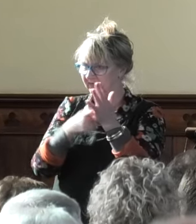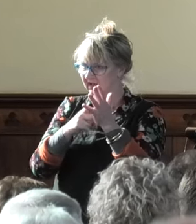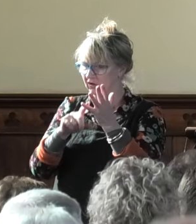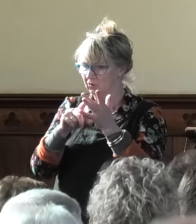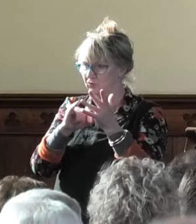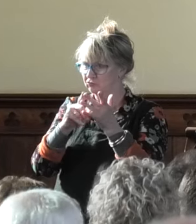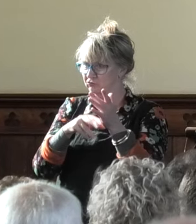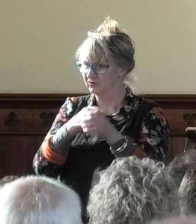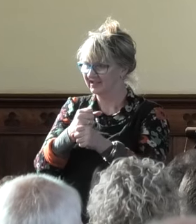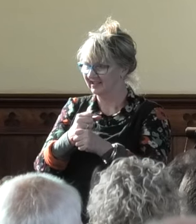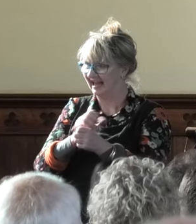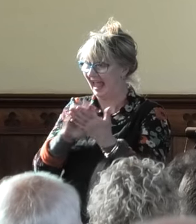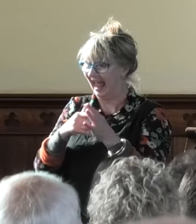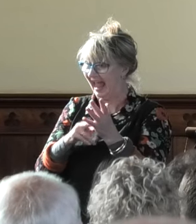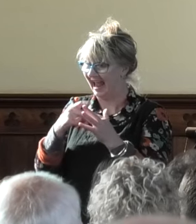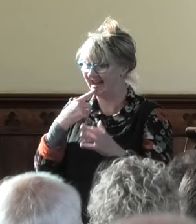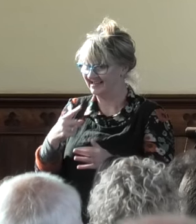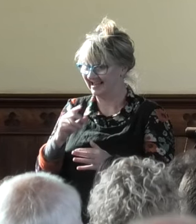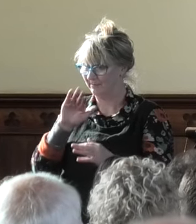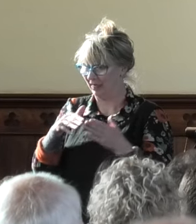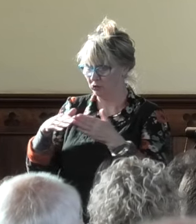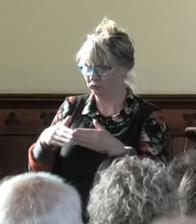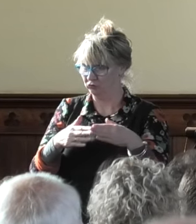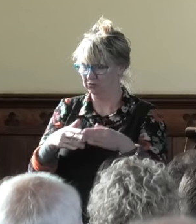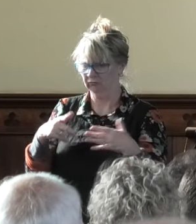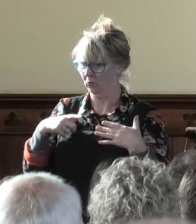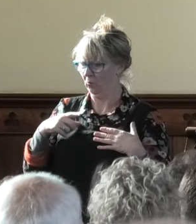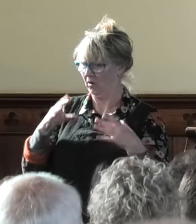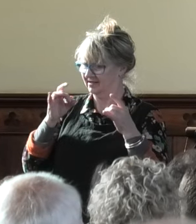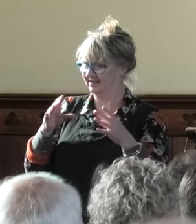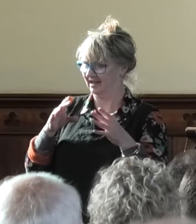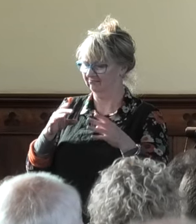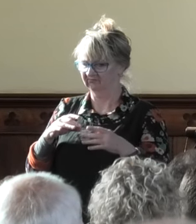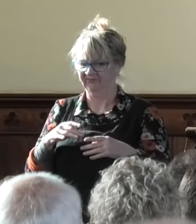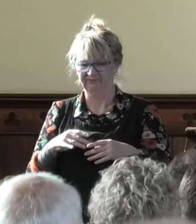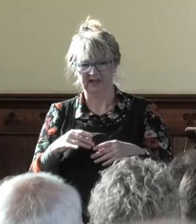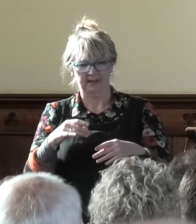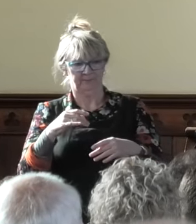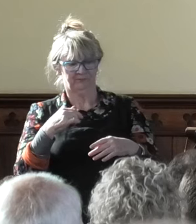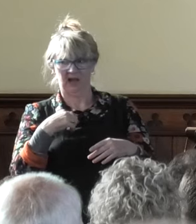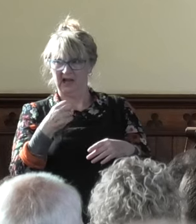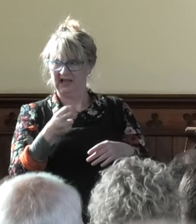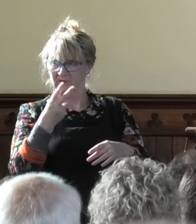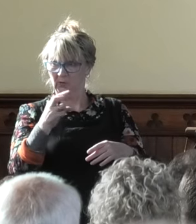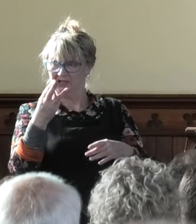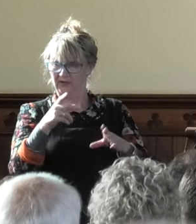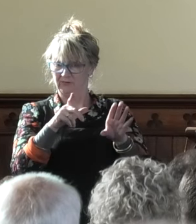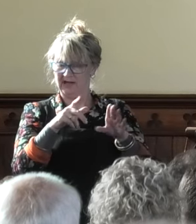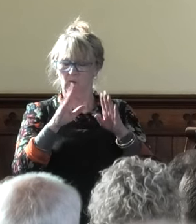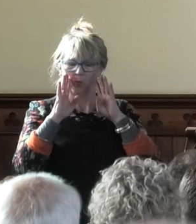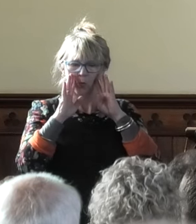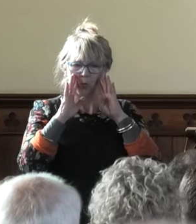a memory for today, he had this to say about how it all began. He said, "Doff, I have 23 wonderful years of